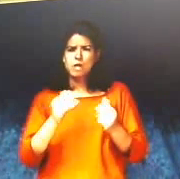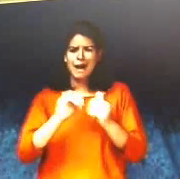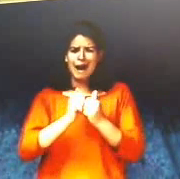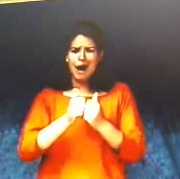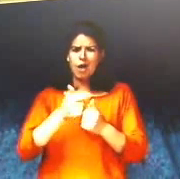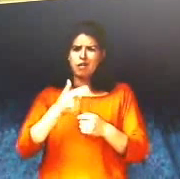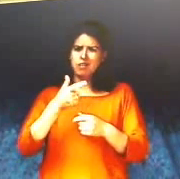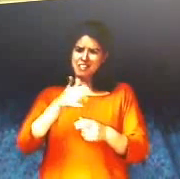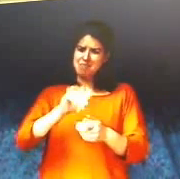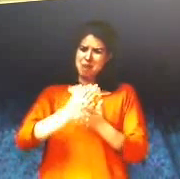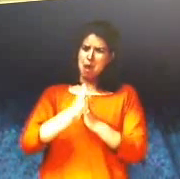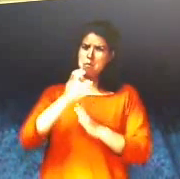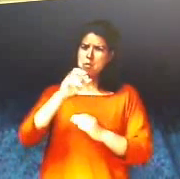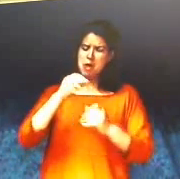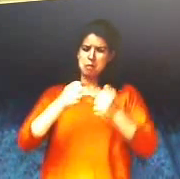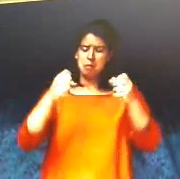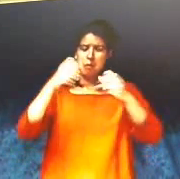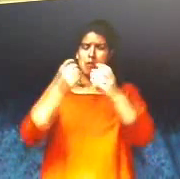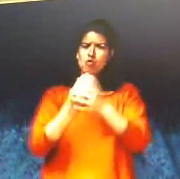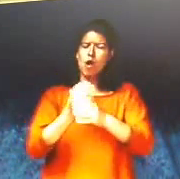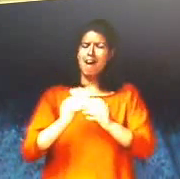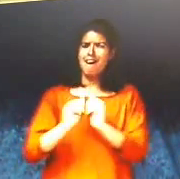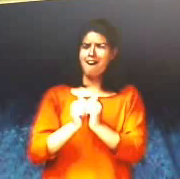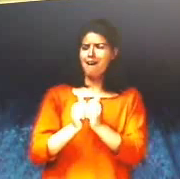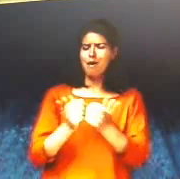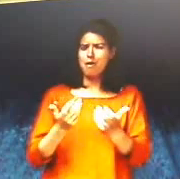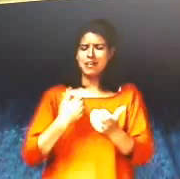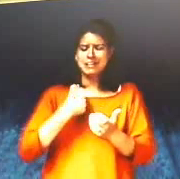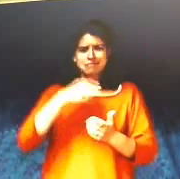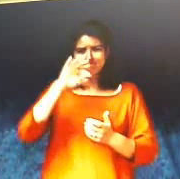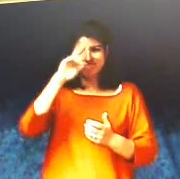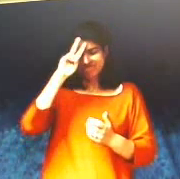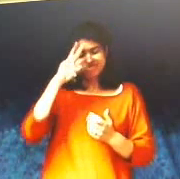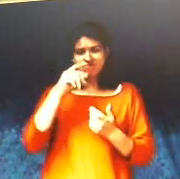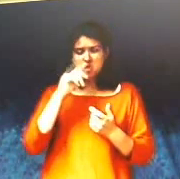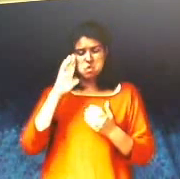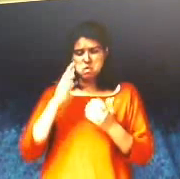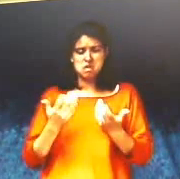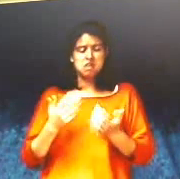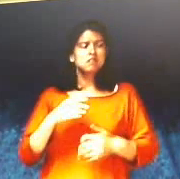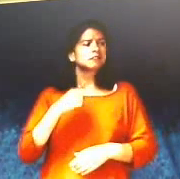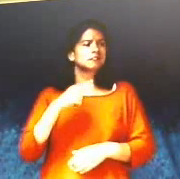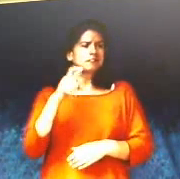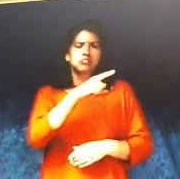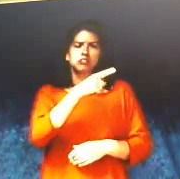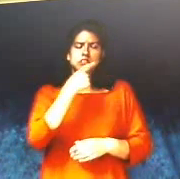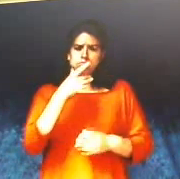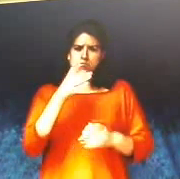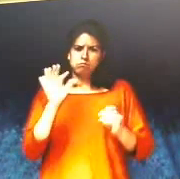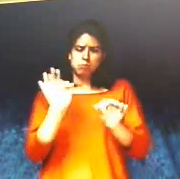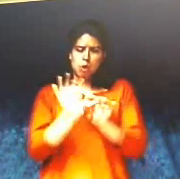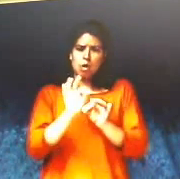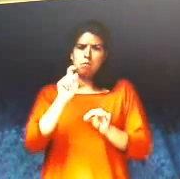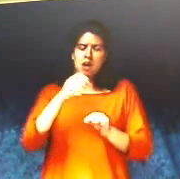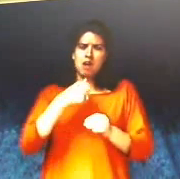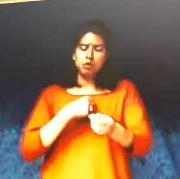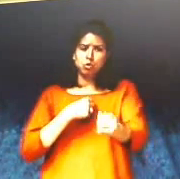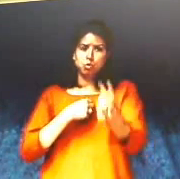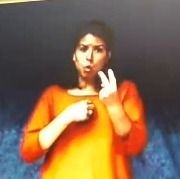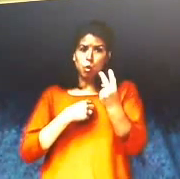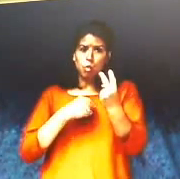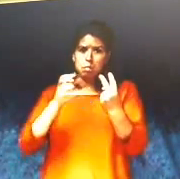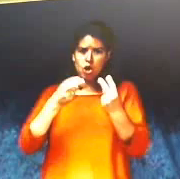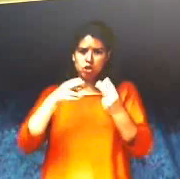bush, and she said in order to get it to blossom, or I had asked how to get it to blossom because I wasn't